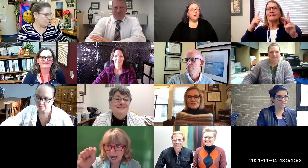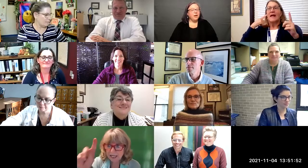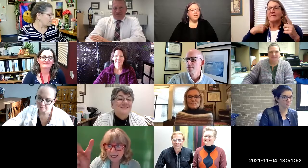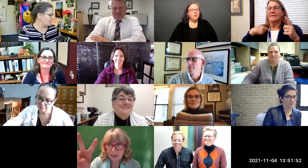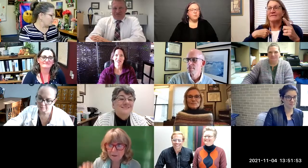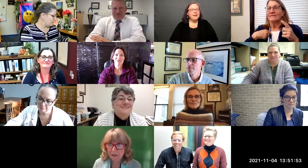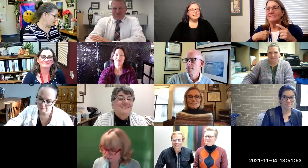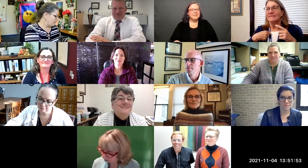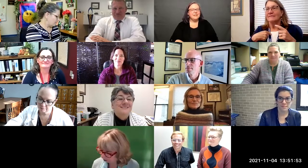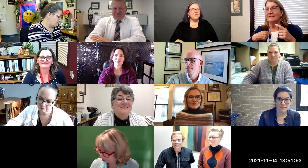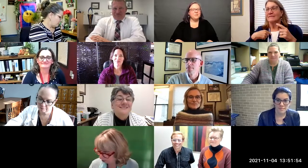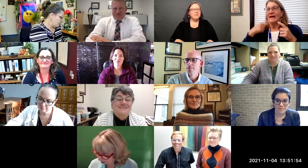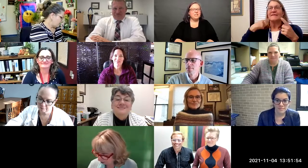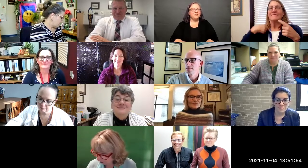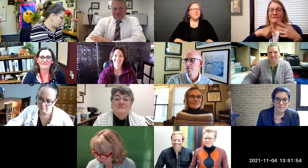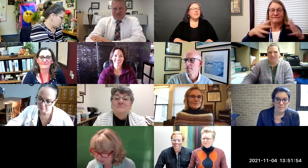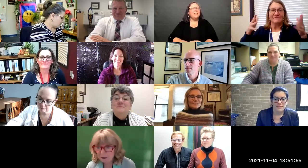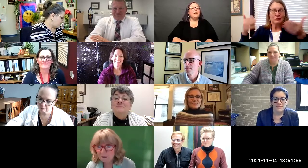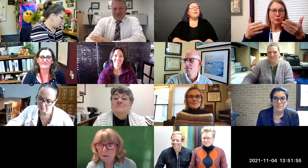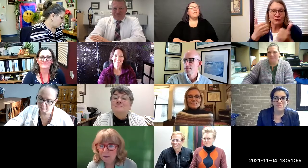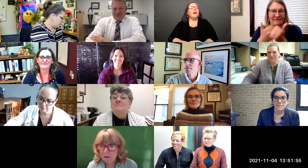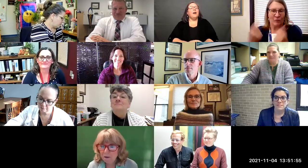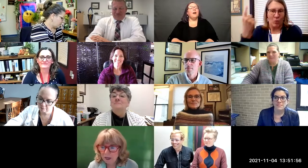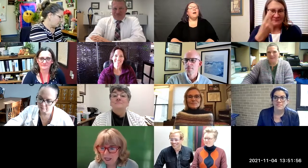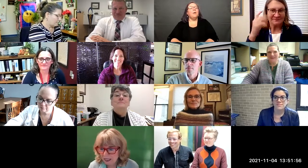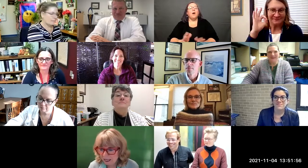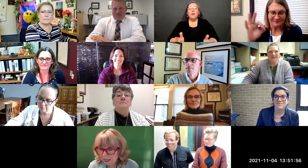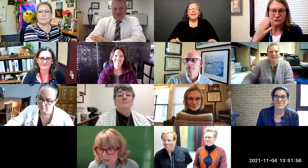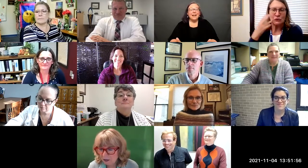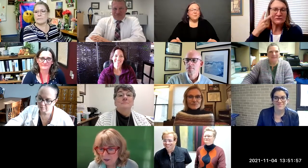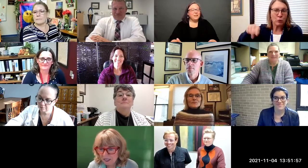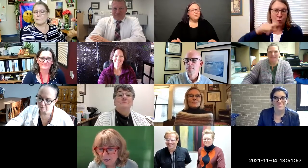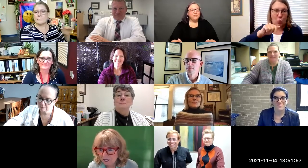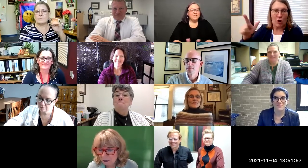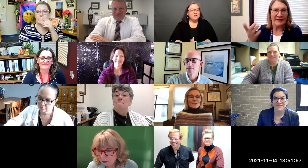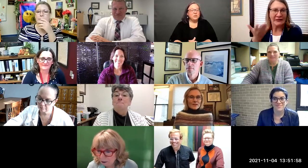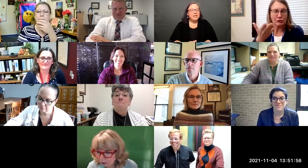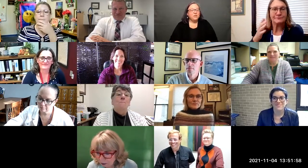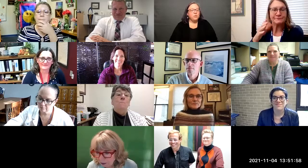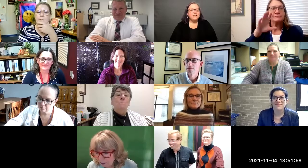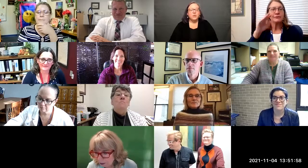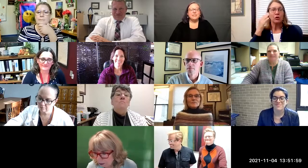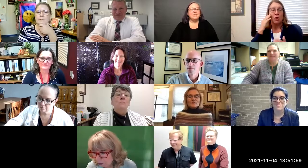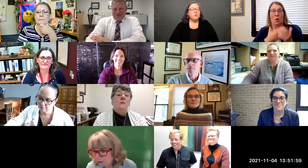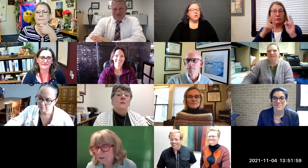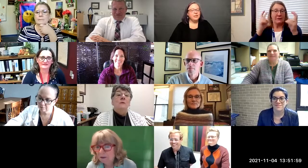Okay, Thank you. great. Thank you so much, Steve. All right, I believe we've introduced everyone. It's great to see you all